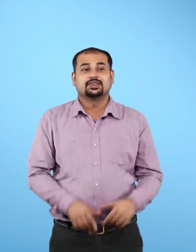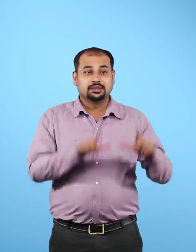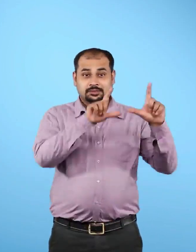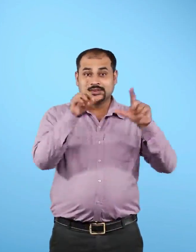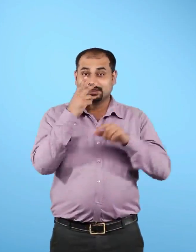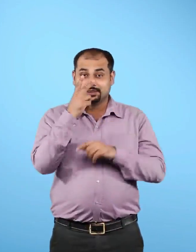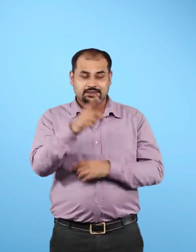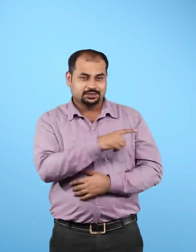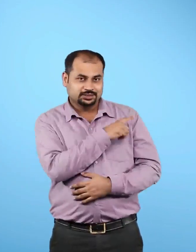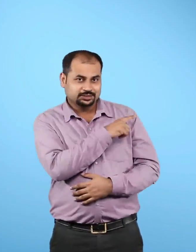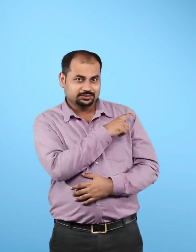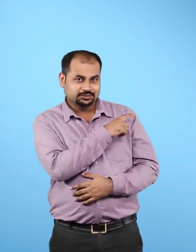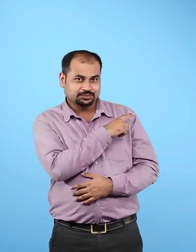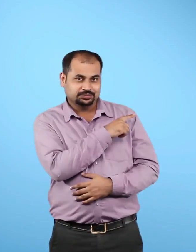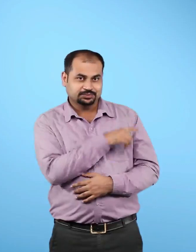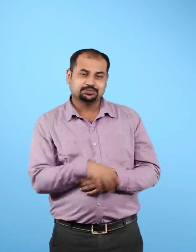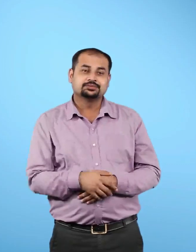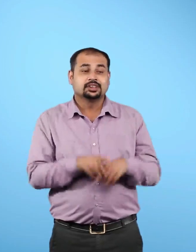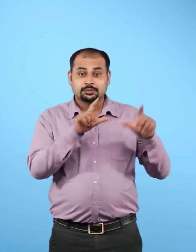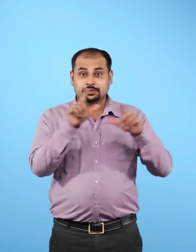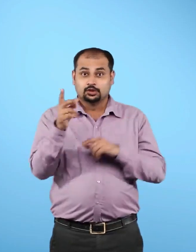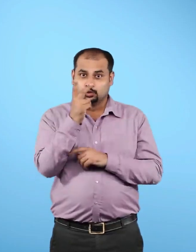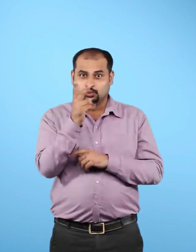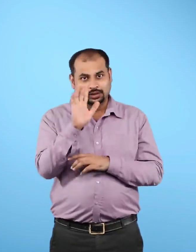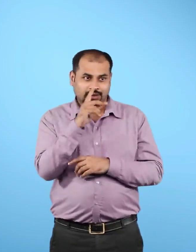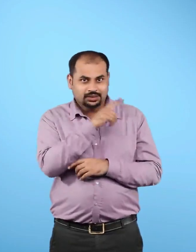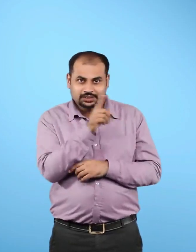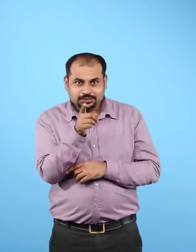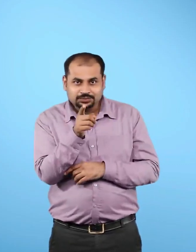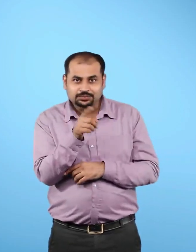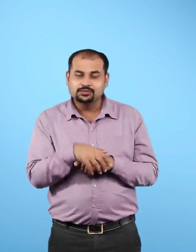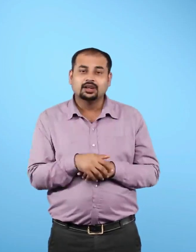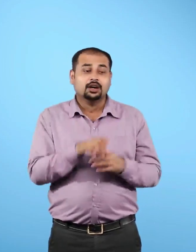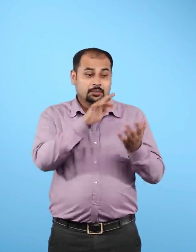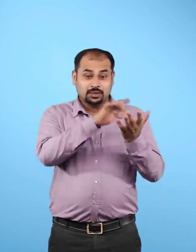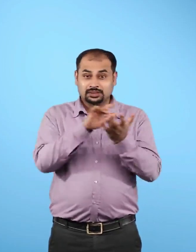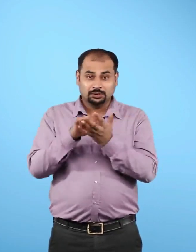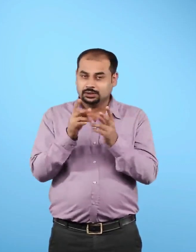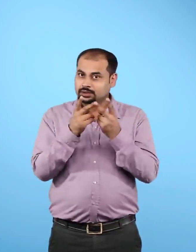We see the picture of two different people from two different locations.